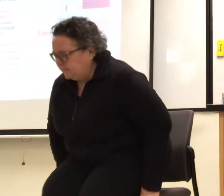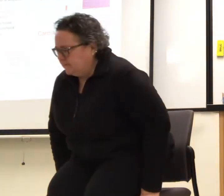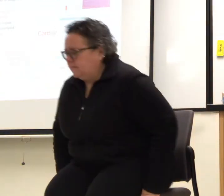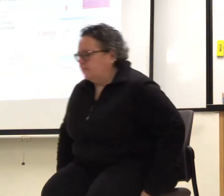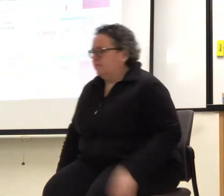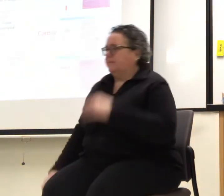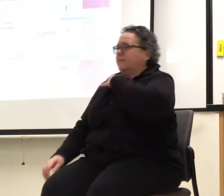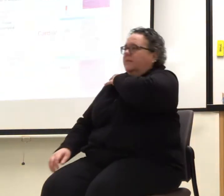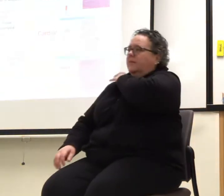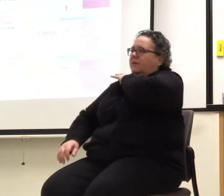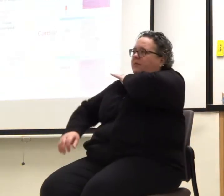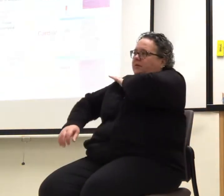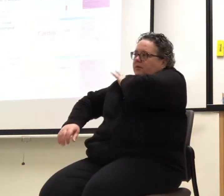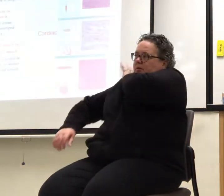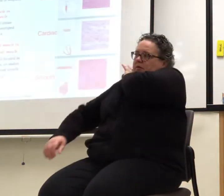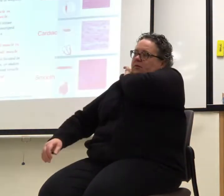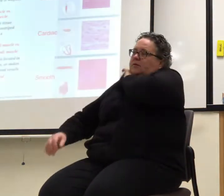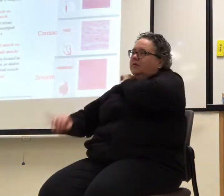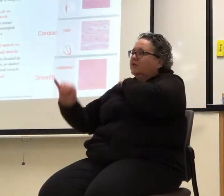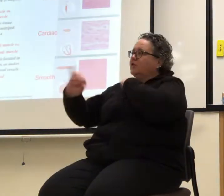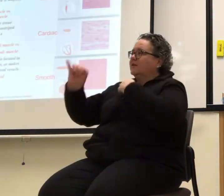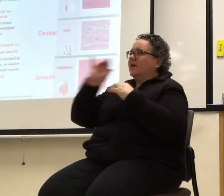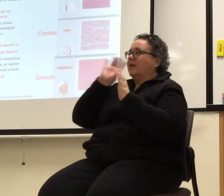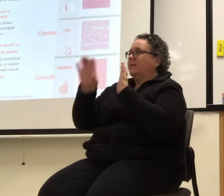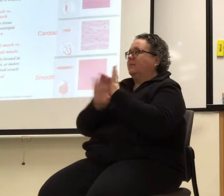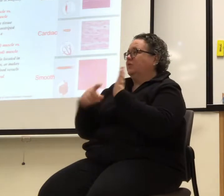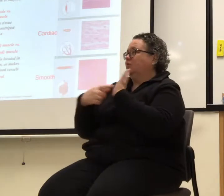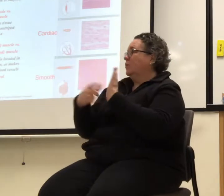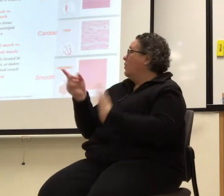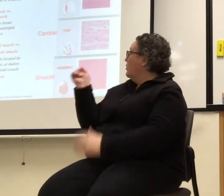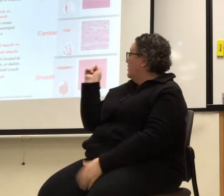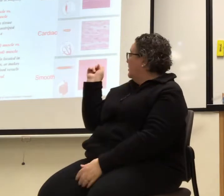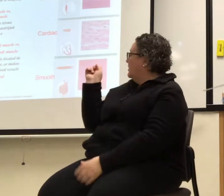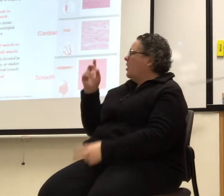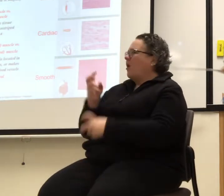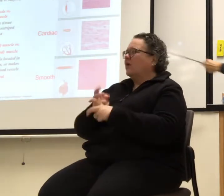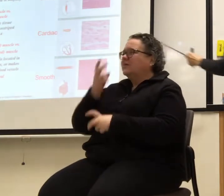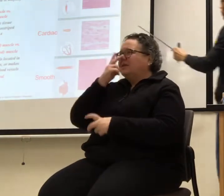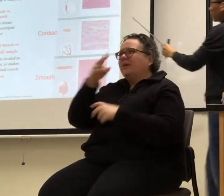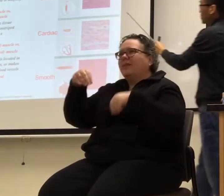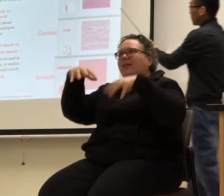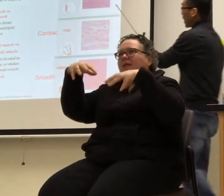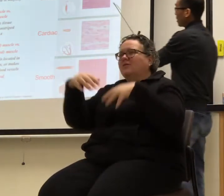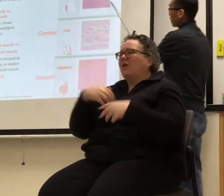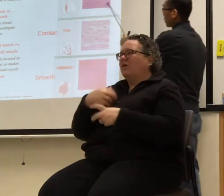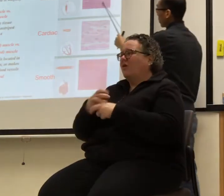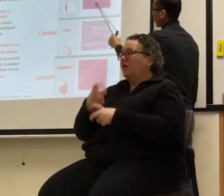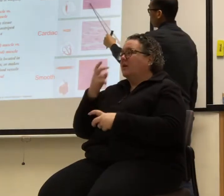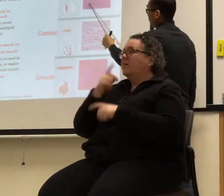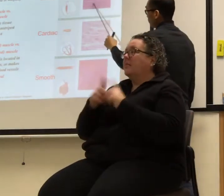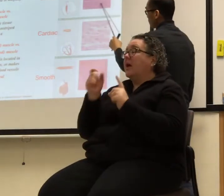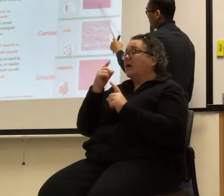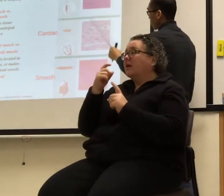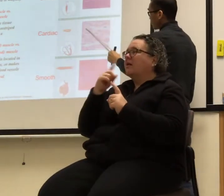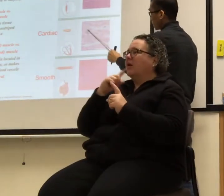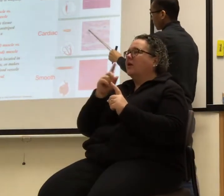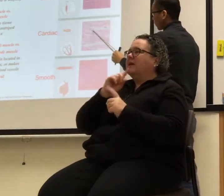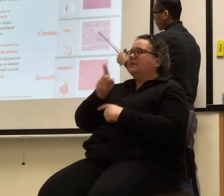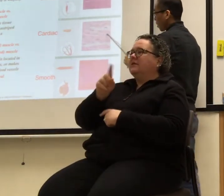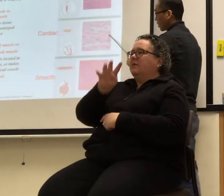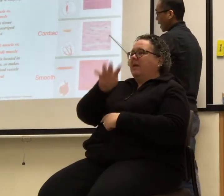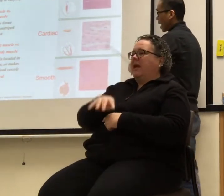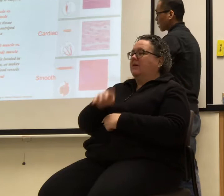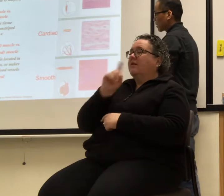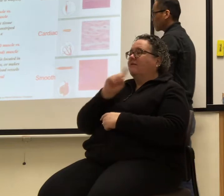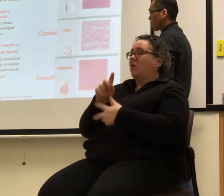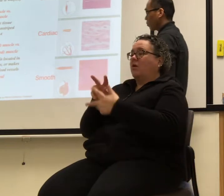Just like the pictures show. Okay, I mean, it's hard to see with the lights on. There is a band in here for the skeletal and for